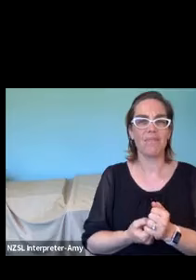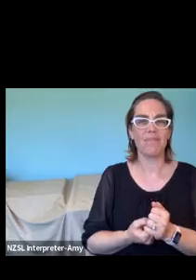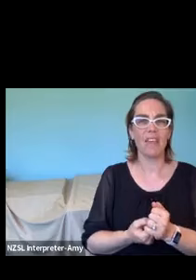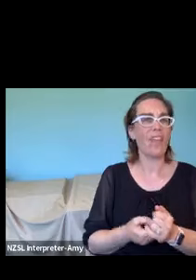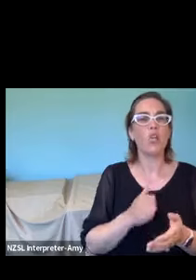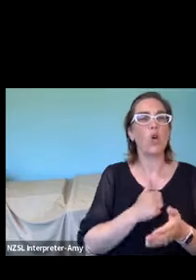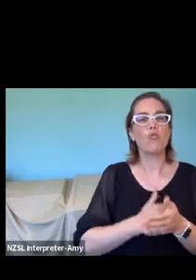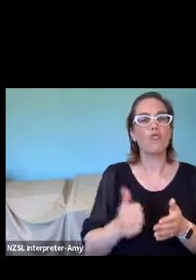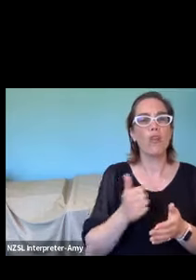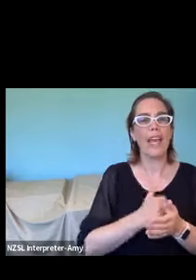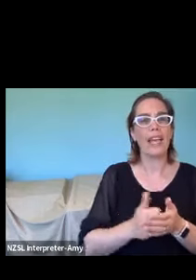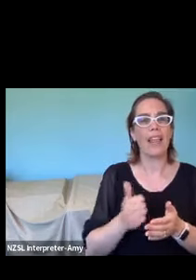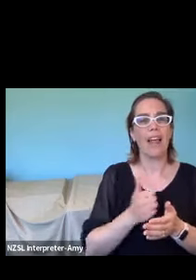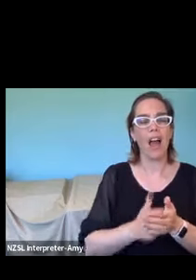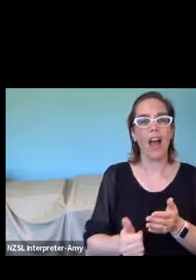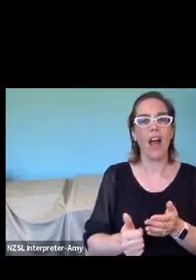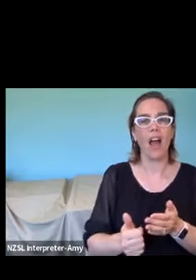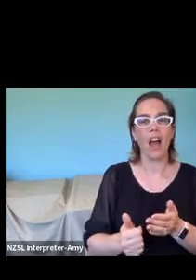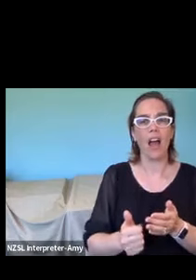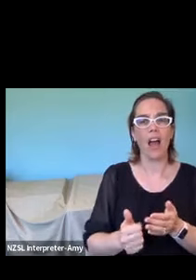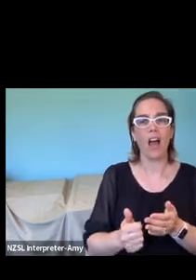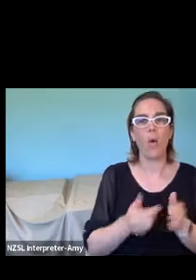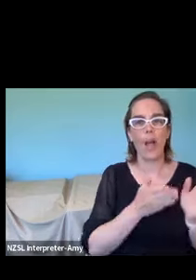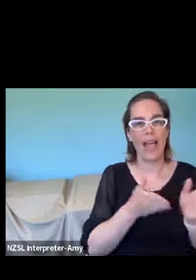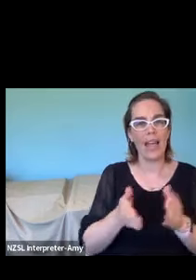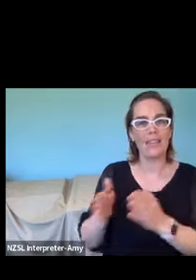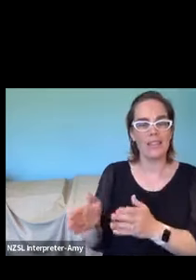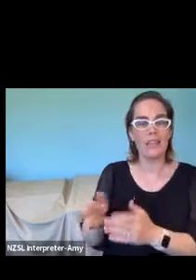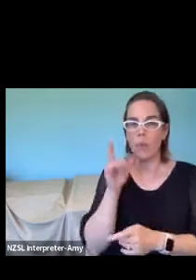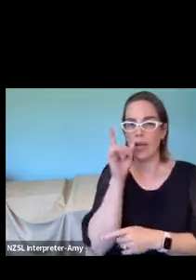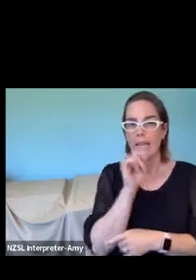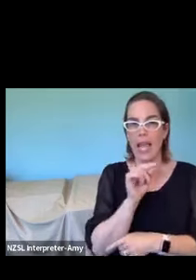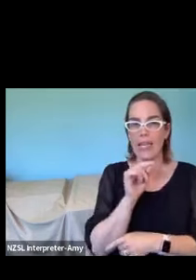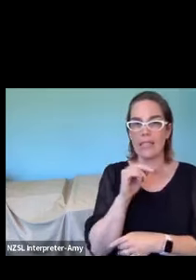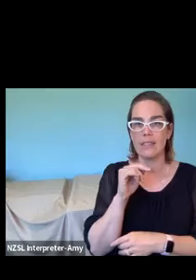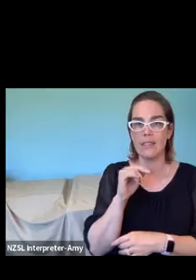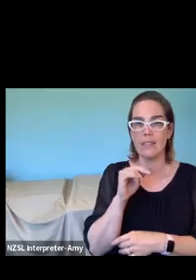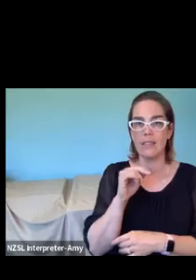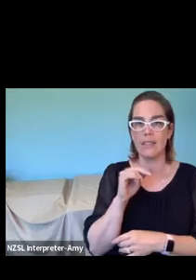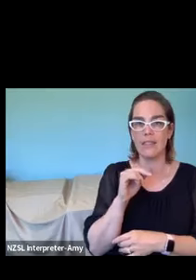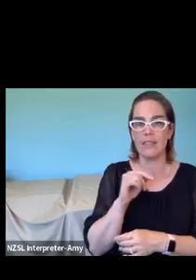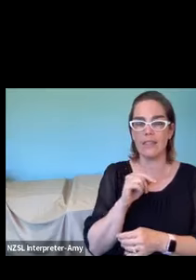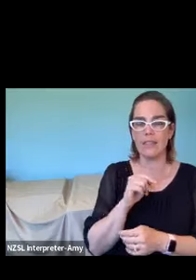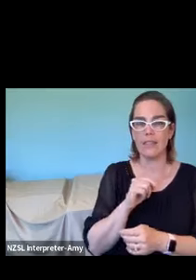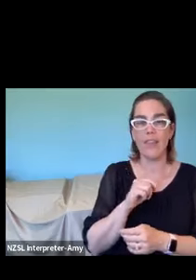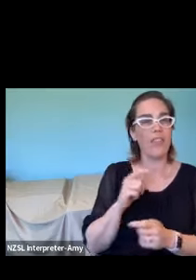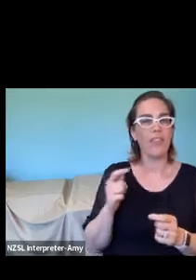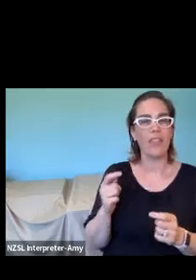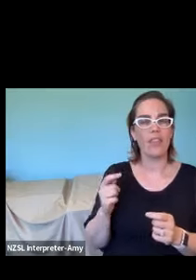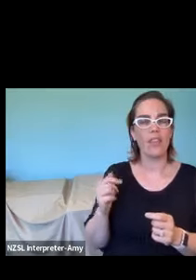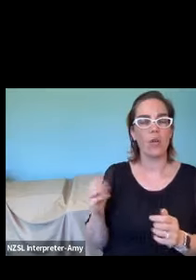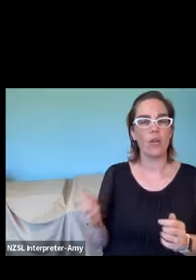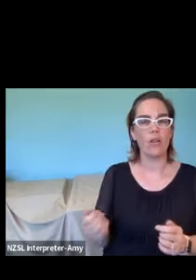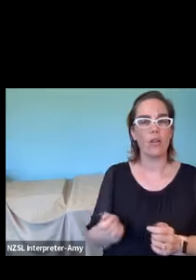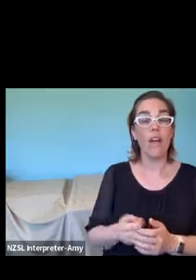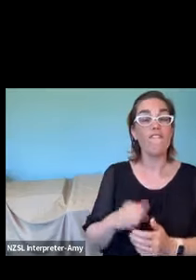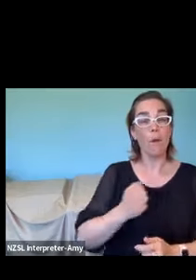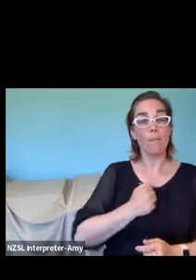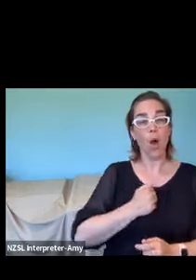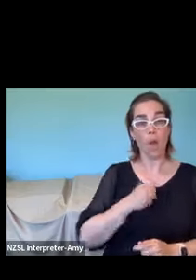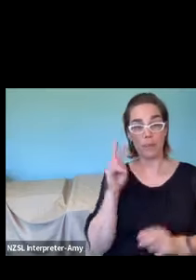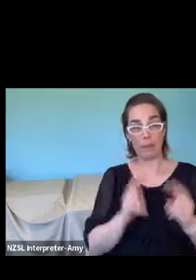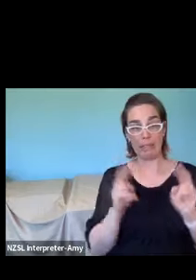regulatory mechanisms that we need that are currently operating. And that is, from our perspective,